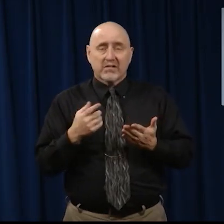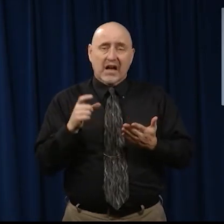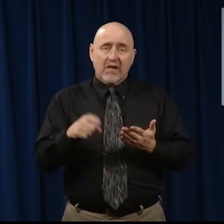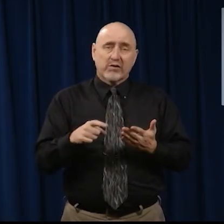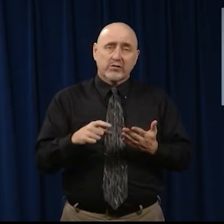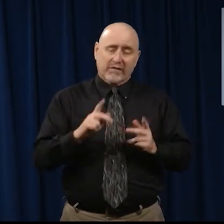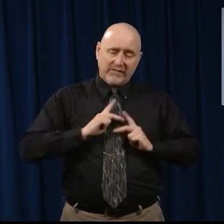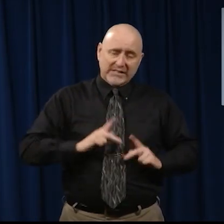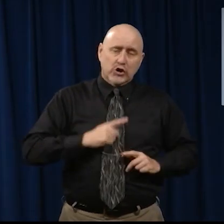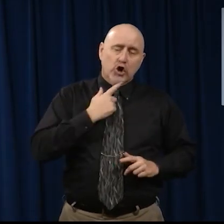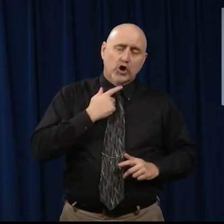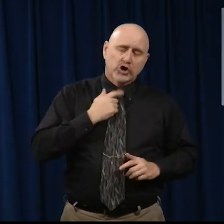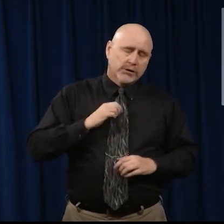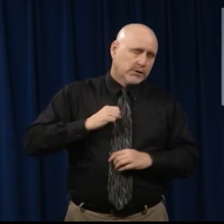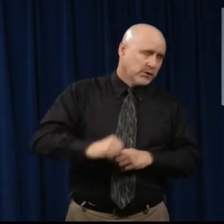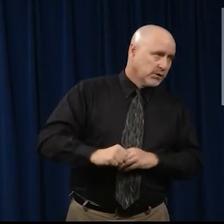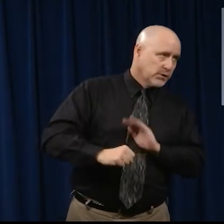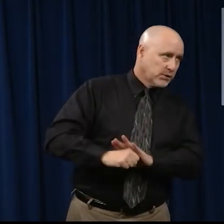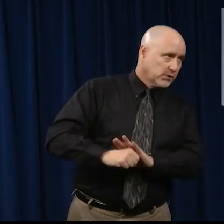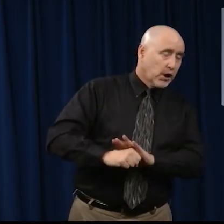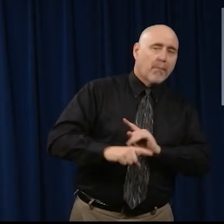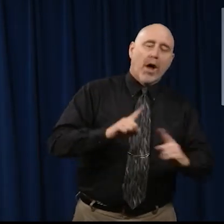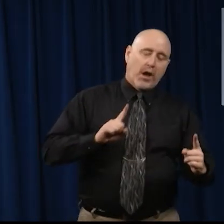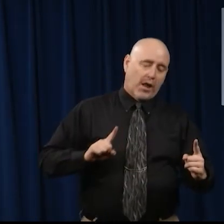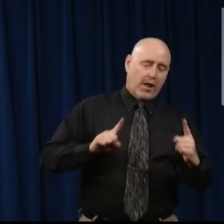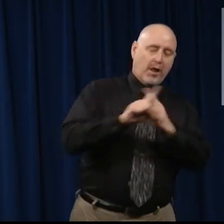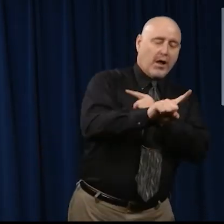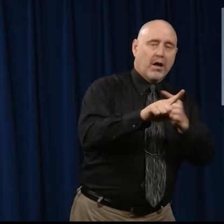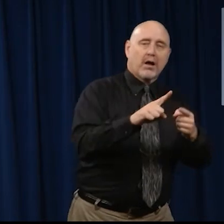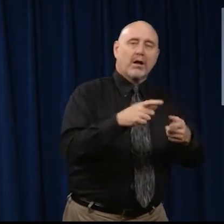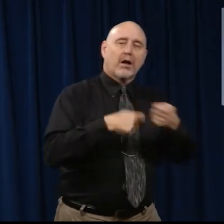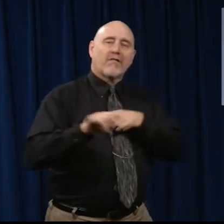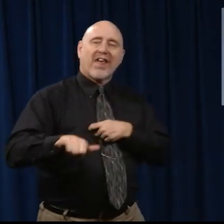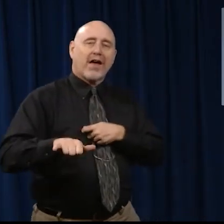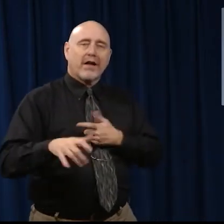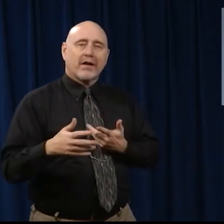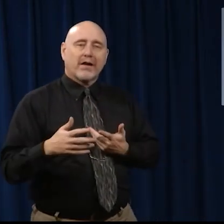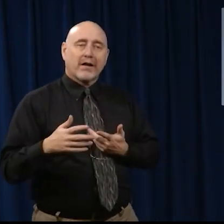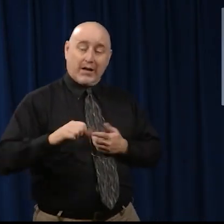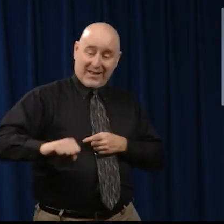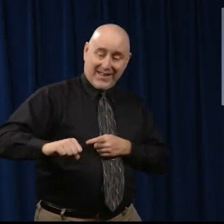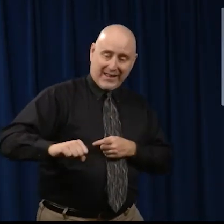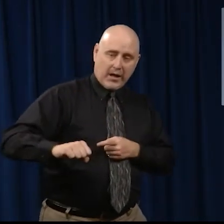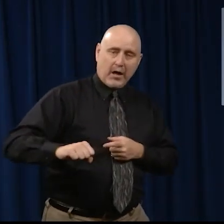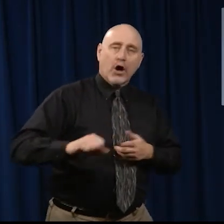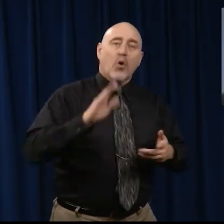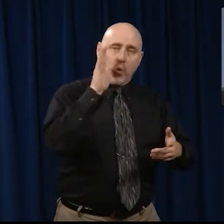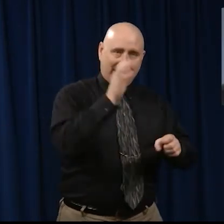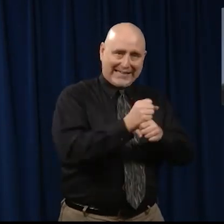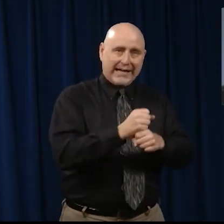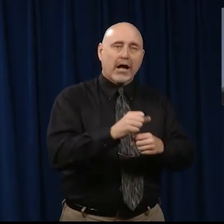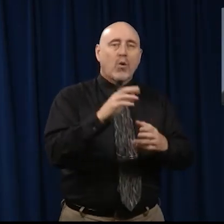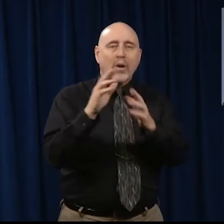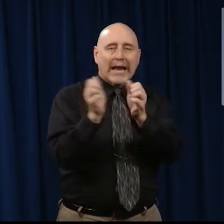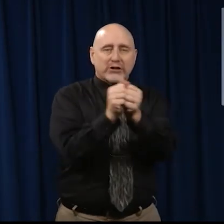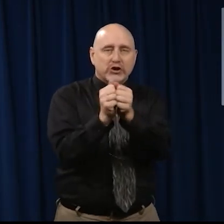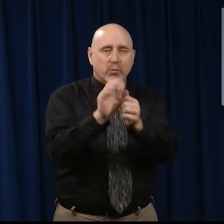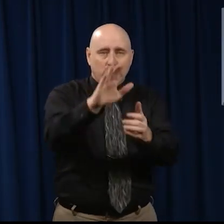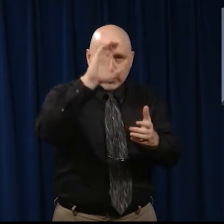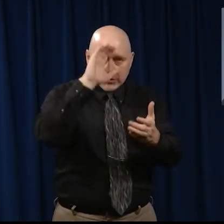some very real physical urges. But what are you going to get for that? You're going to get a relationship with your spouse